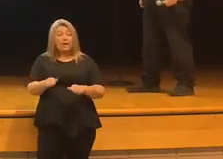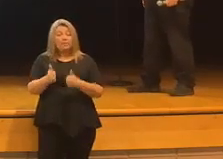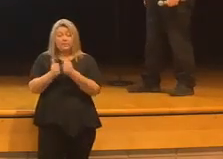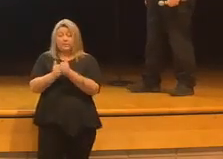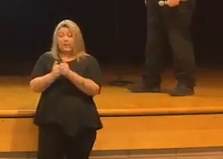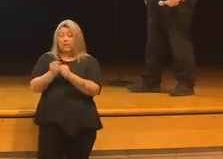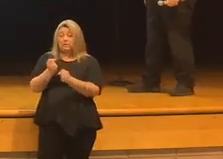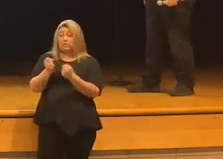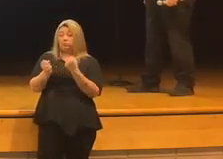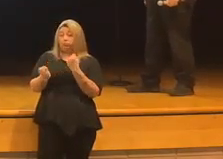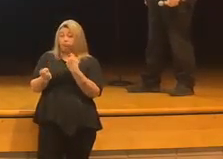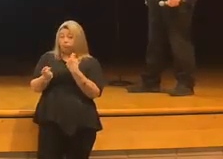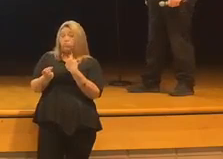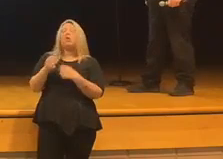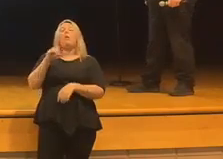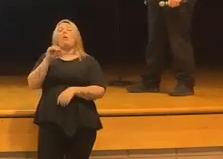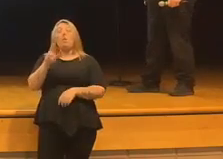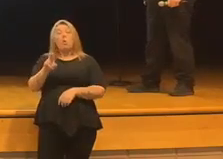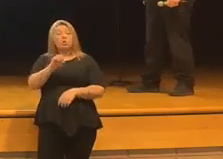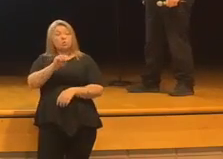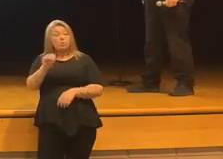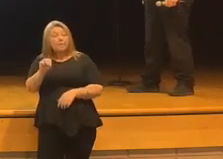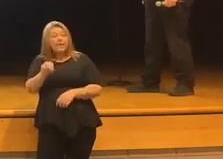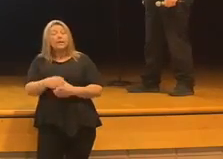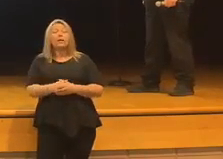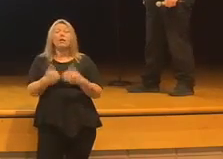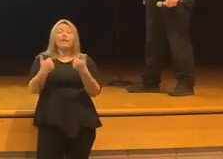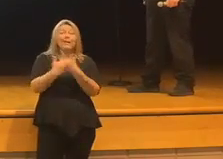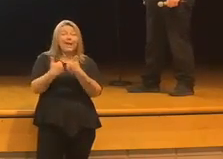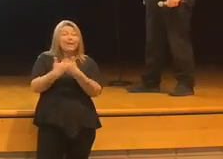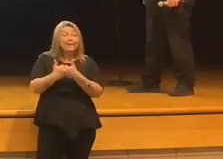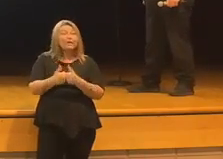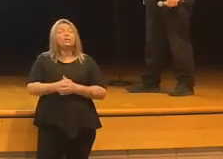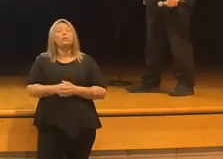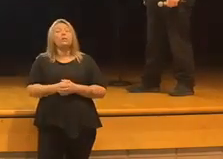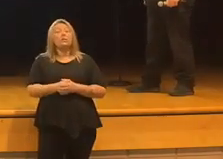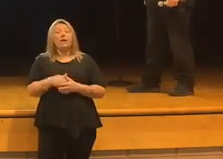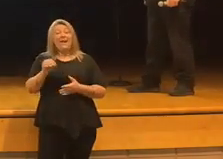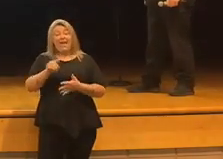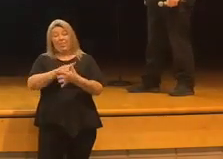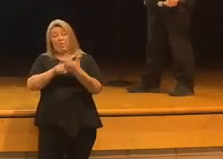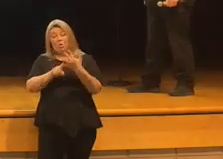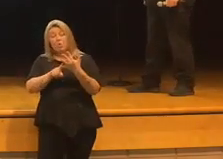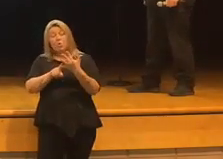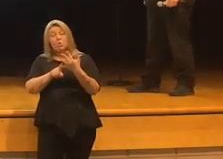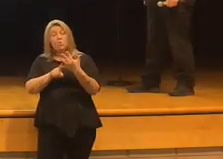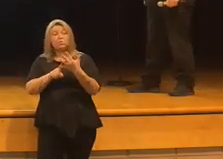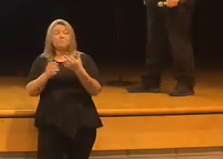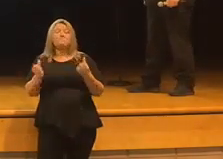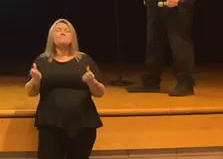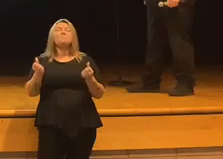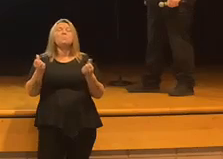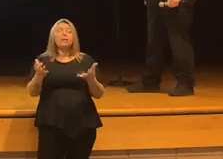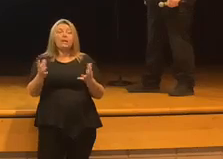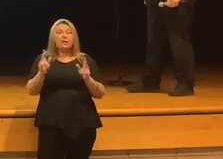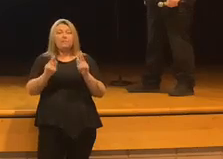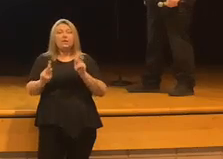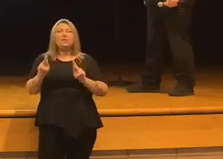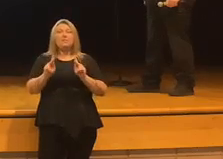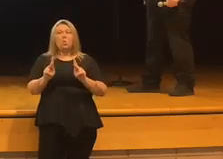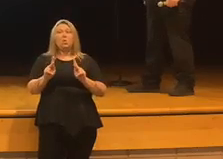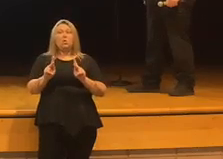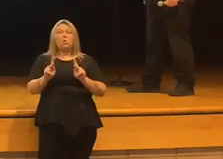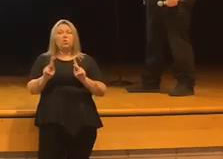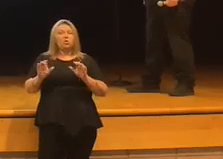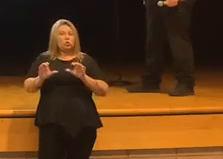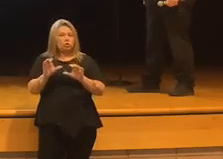apps, online and social media, forums, gaming, and those, so many people, they can do it and